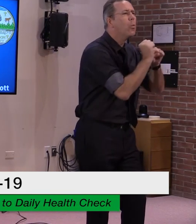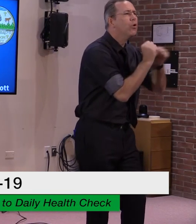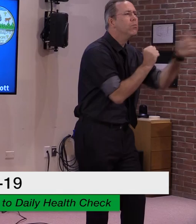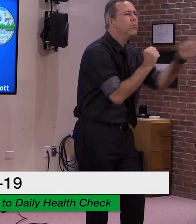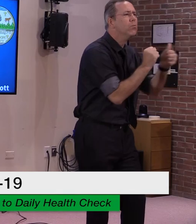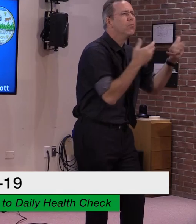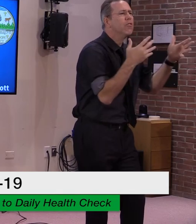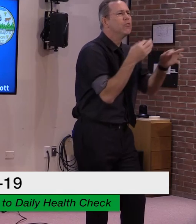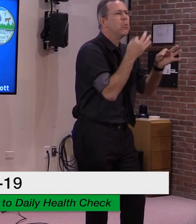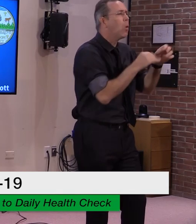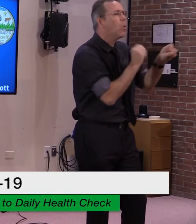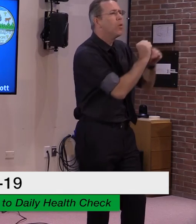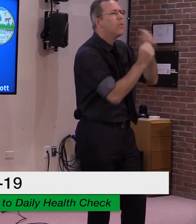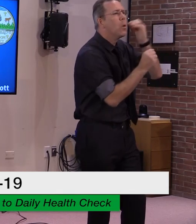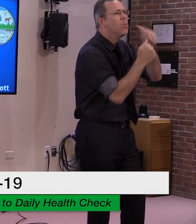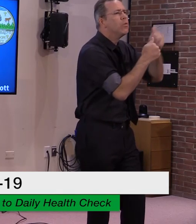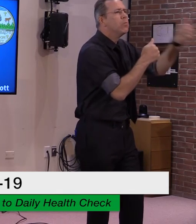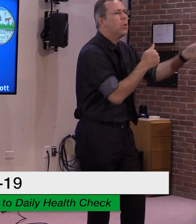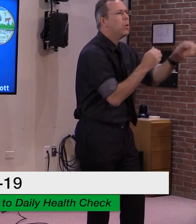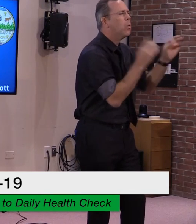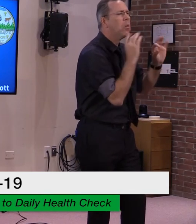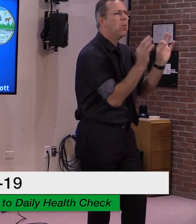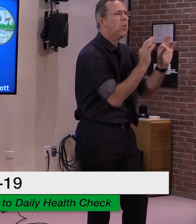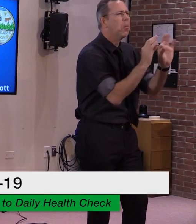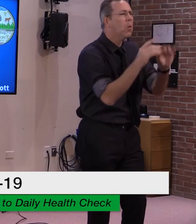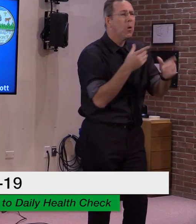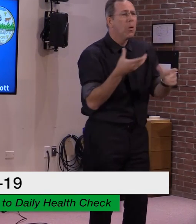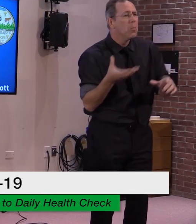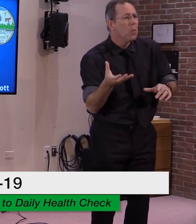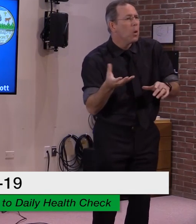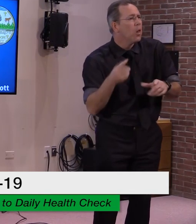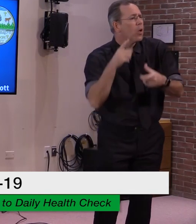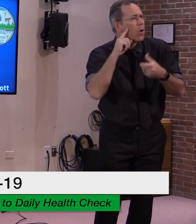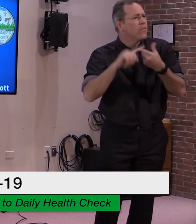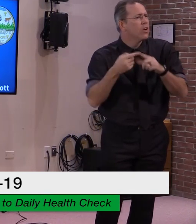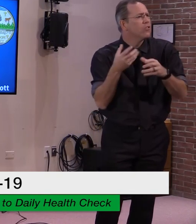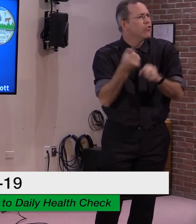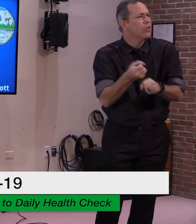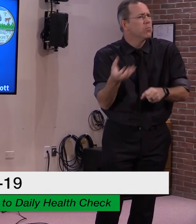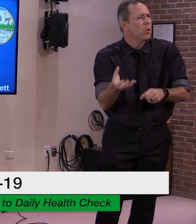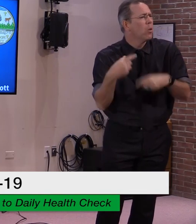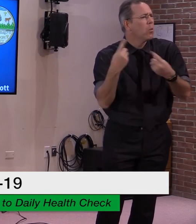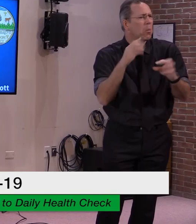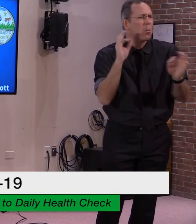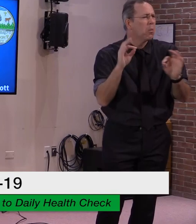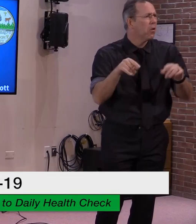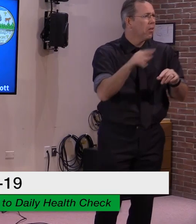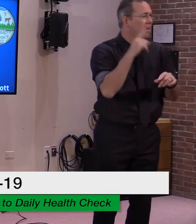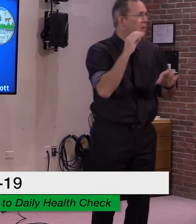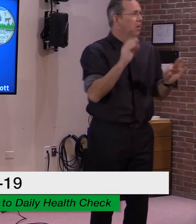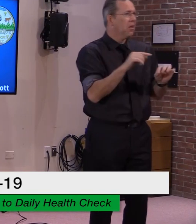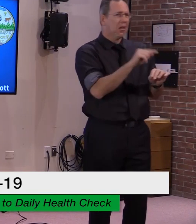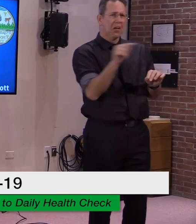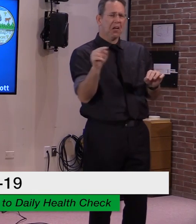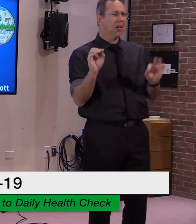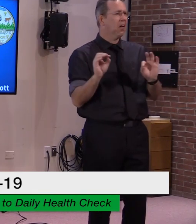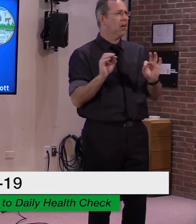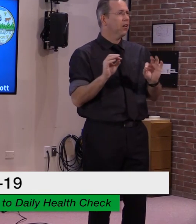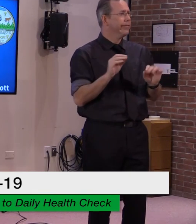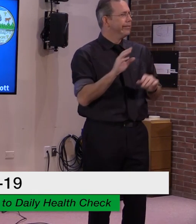and none of them seem sick or your friend only goes who goes to work and home so they couldn't possibly have